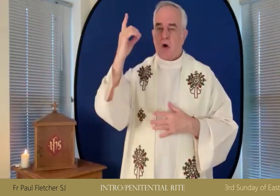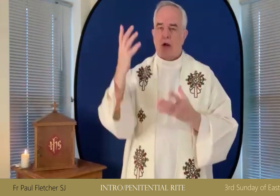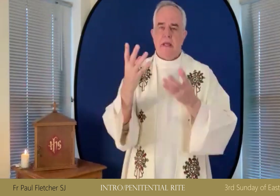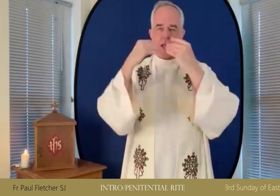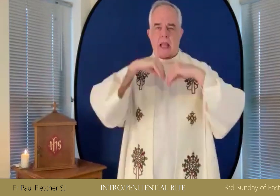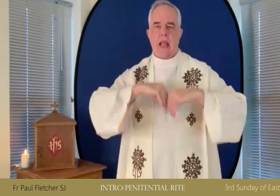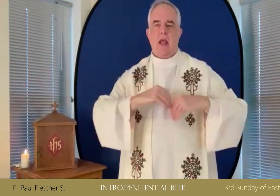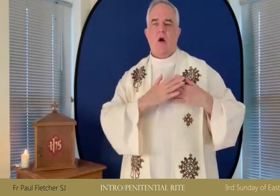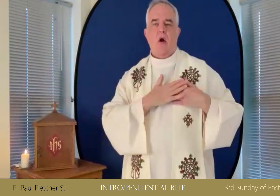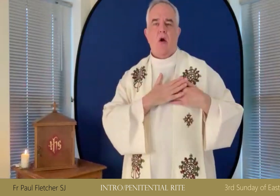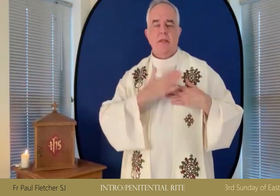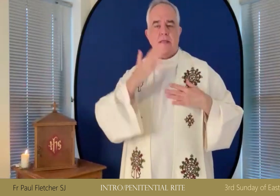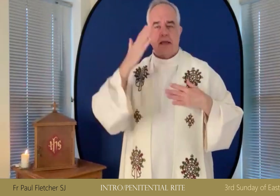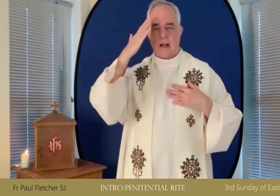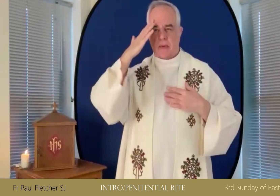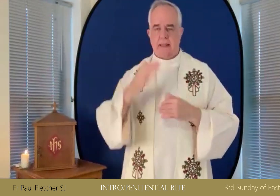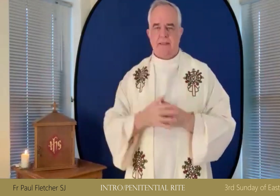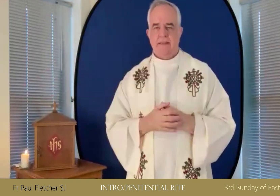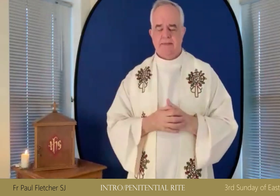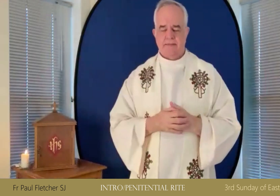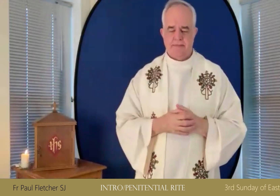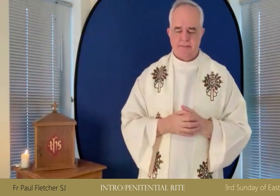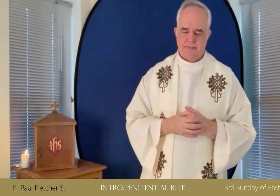God in our hearts and minds.